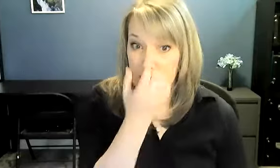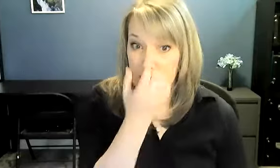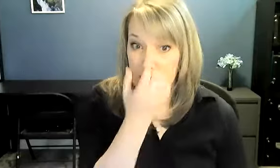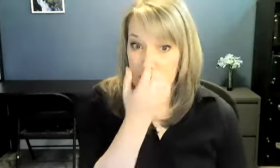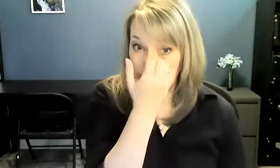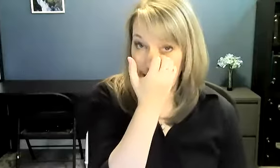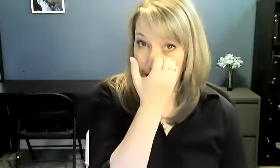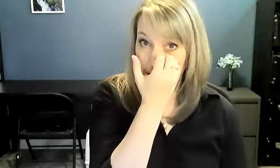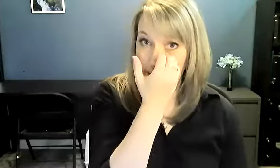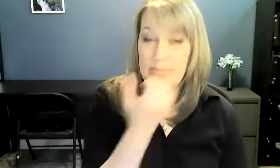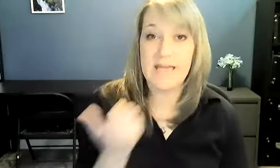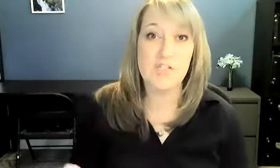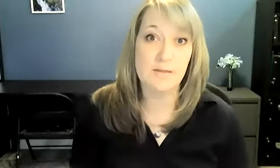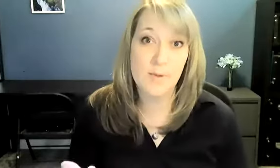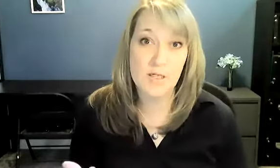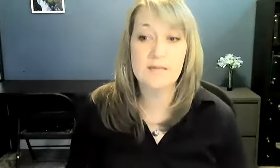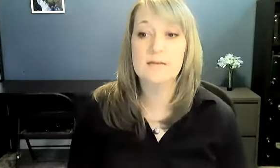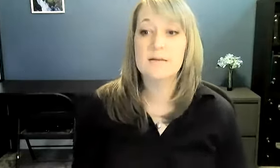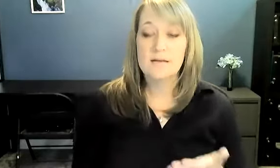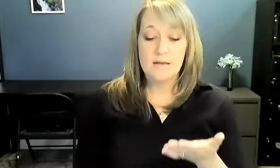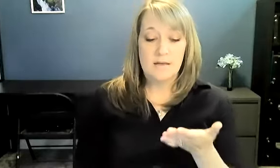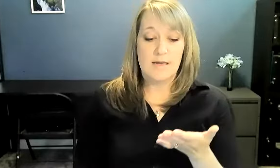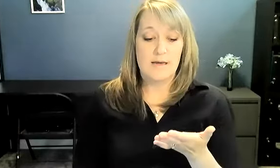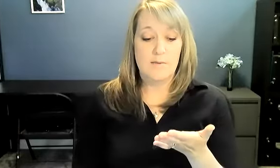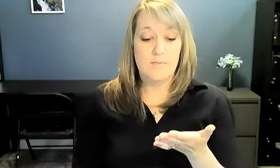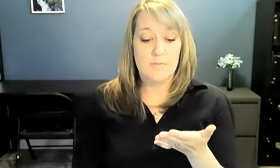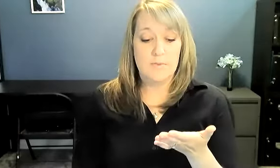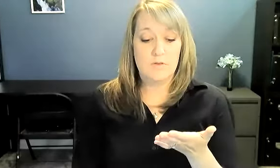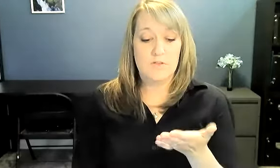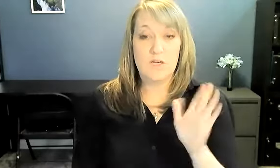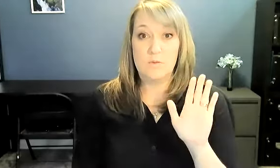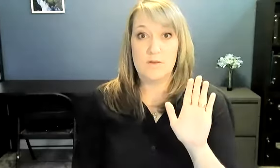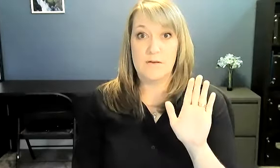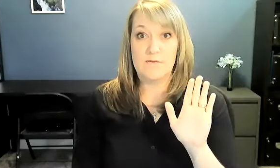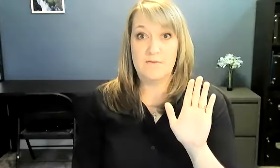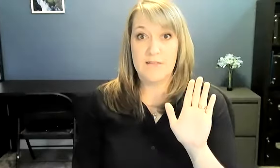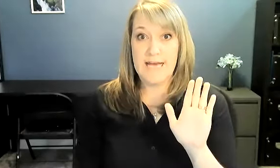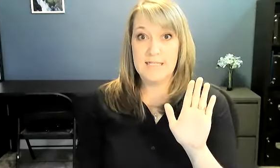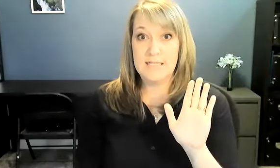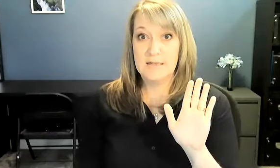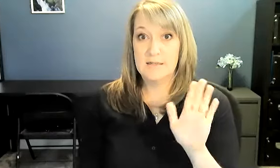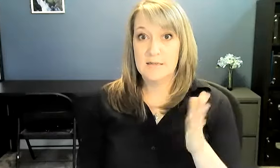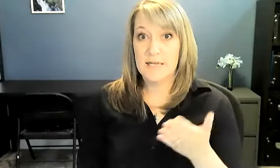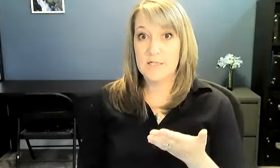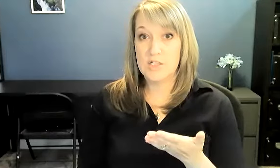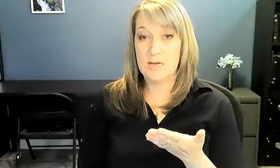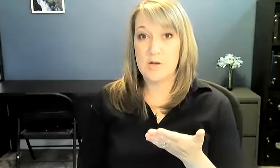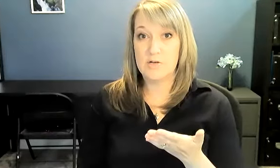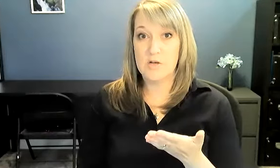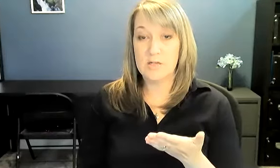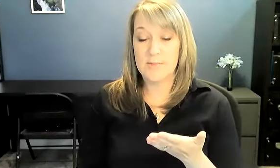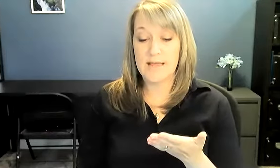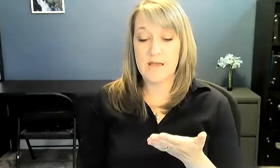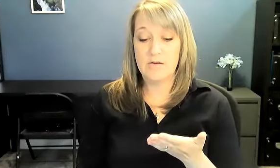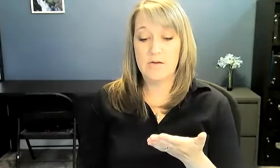Page, like a page in a book. You'll start with a flat hand shape on your non-dominant hand,